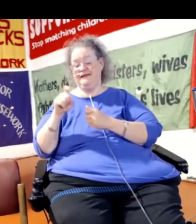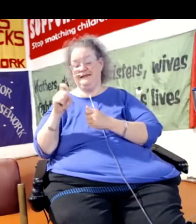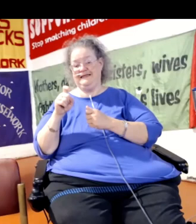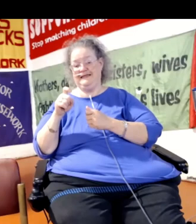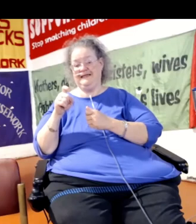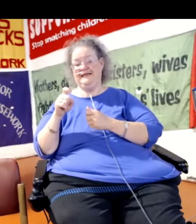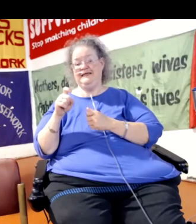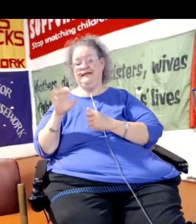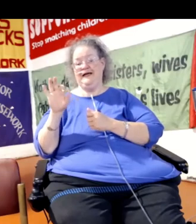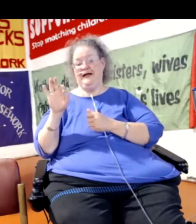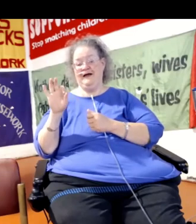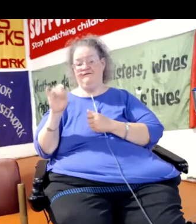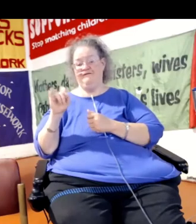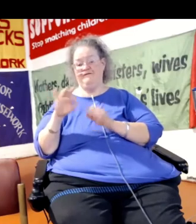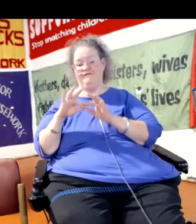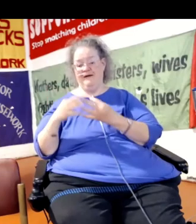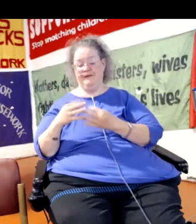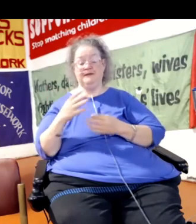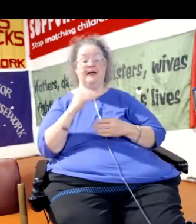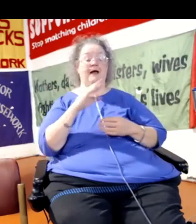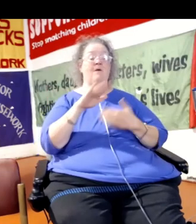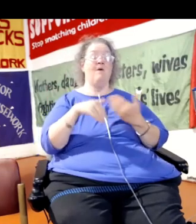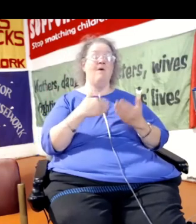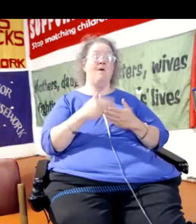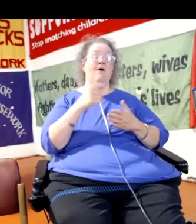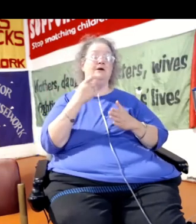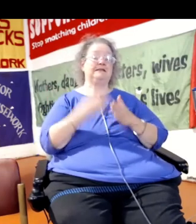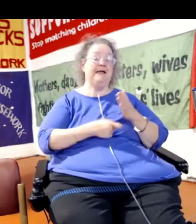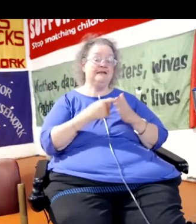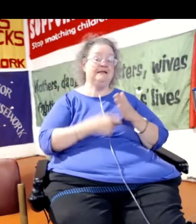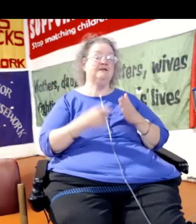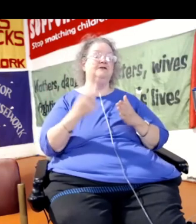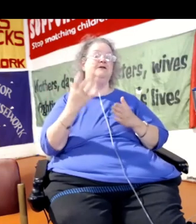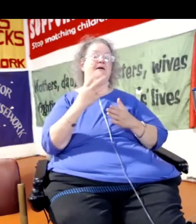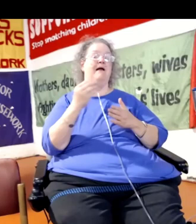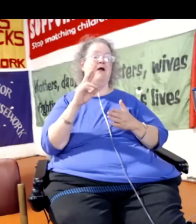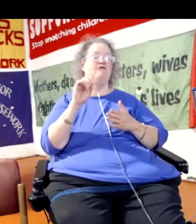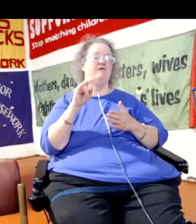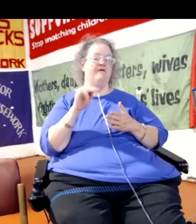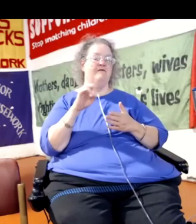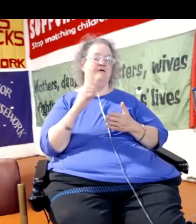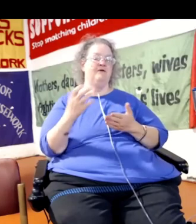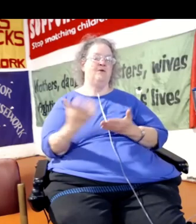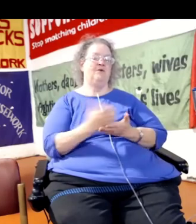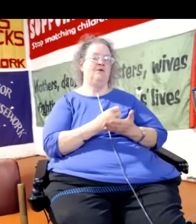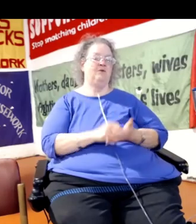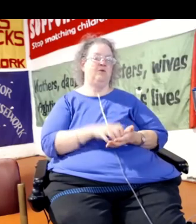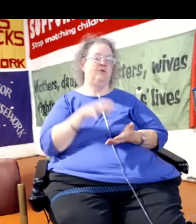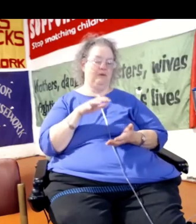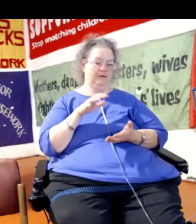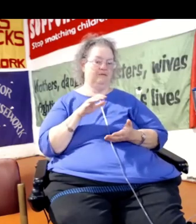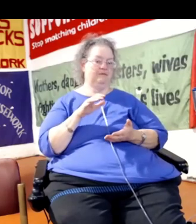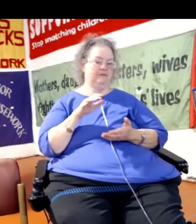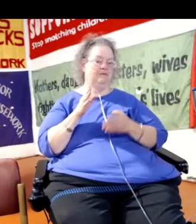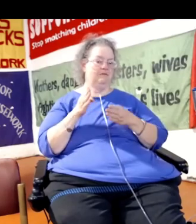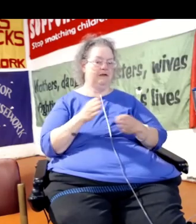insurance, and all taxation measures and revenue-raising measures. So she really fought to be on